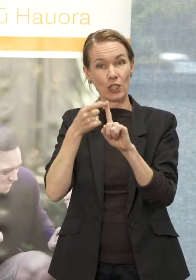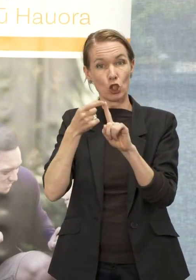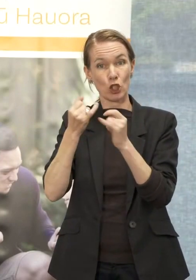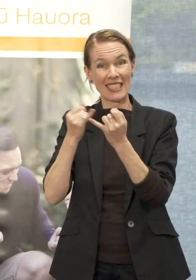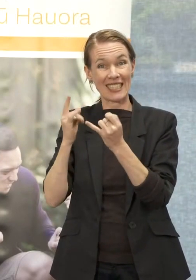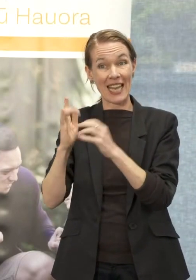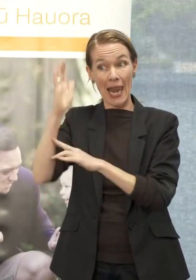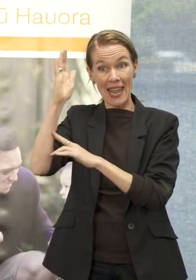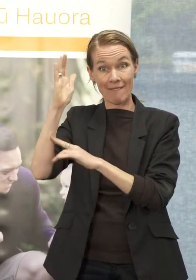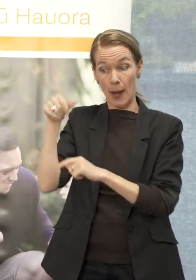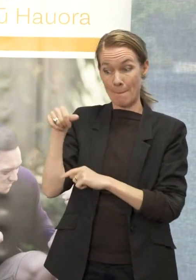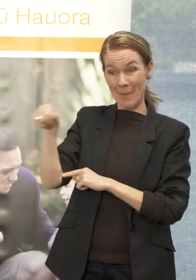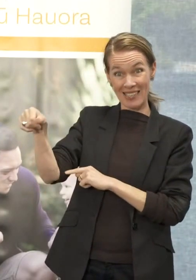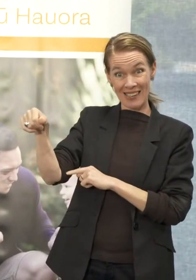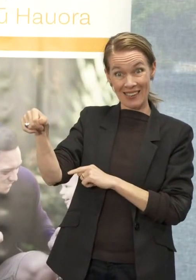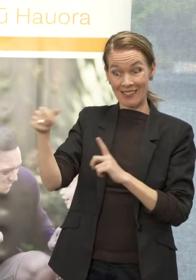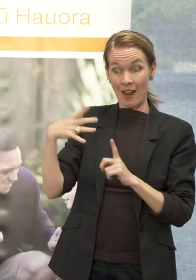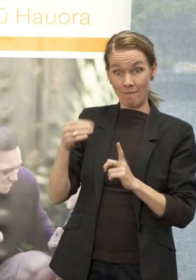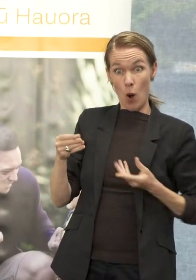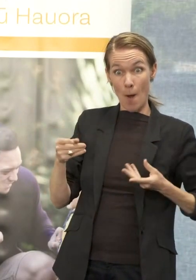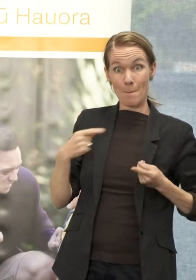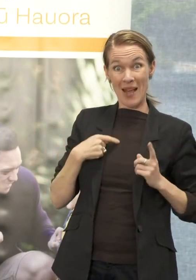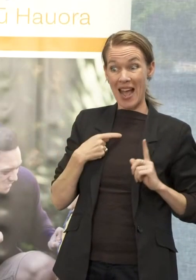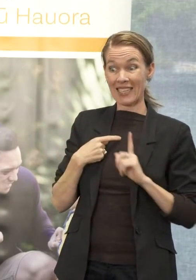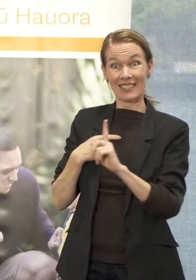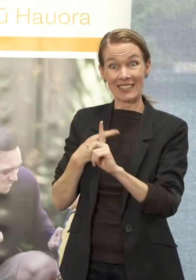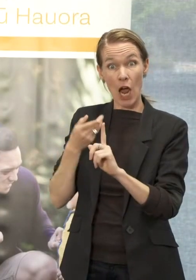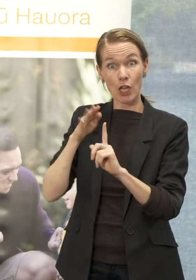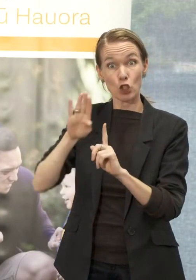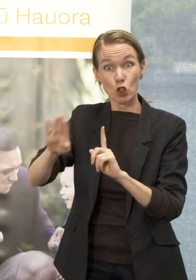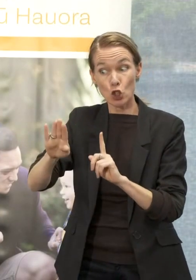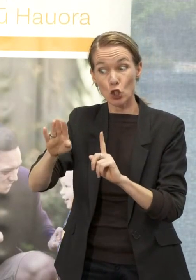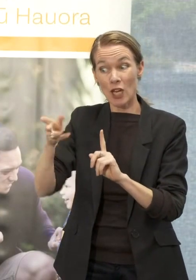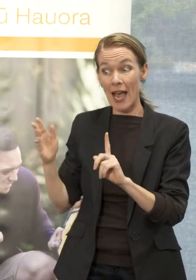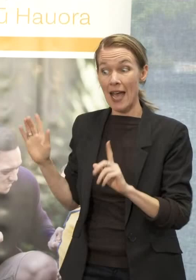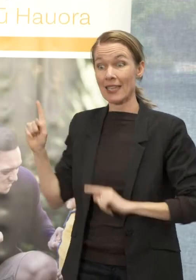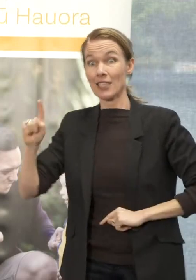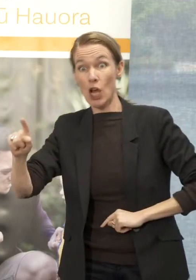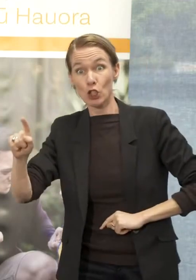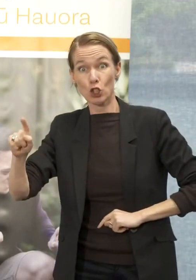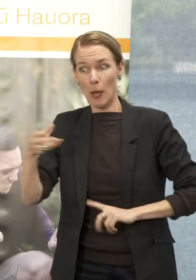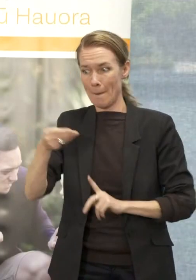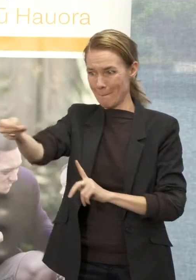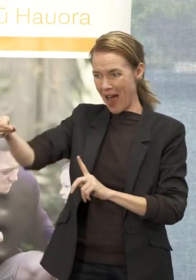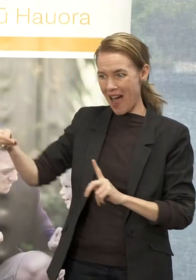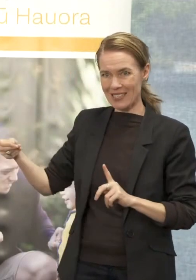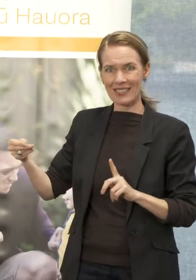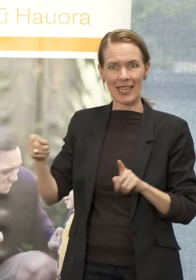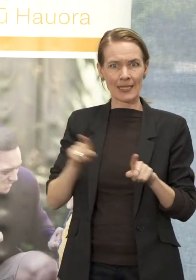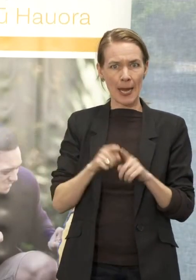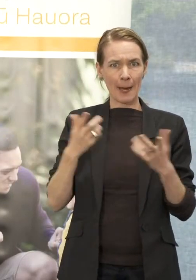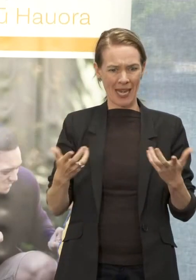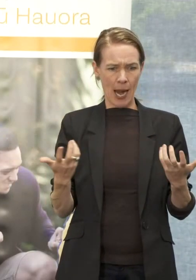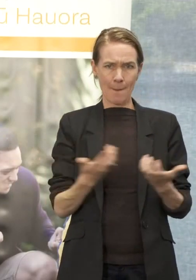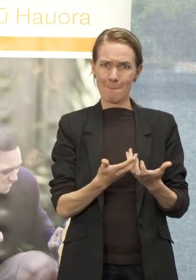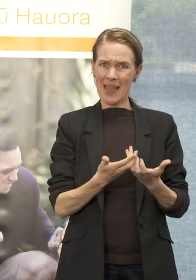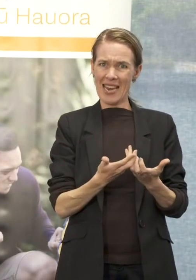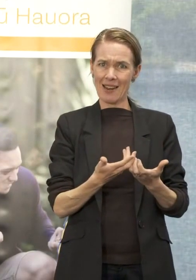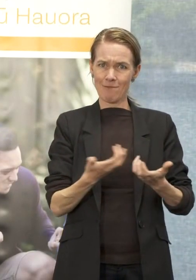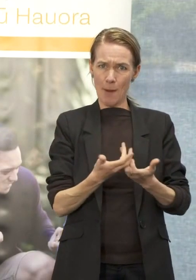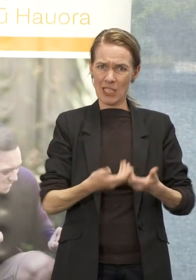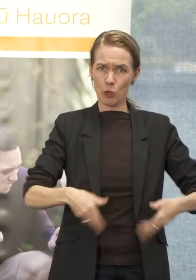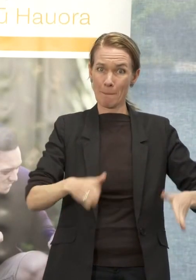case where there's been common touching of something in a common area? Yeah, well, we certainly do have a